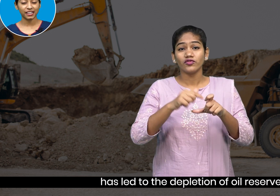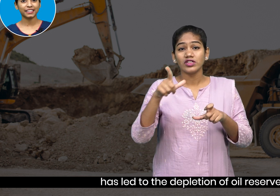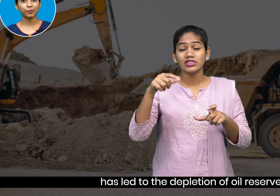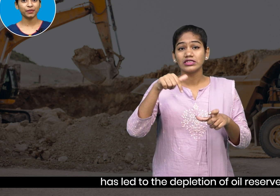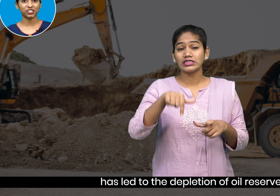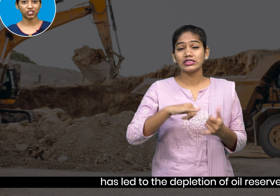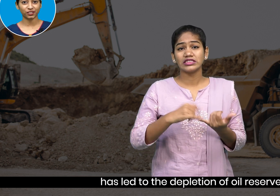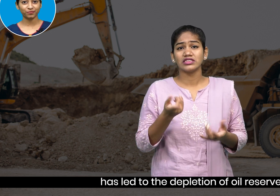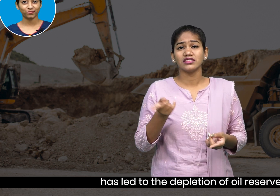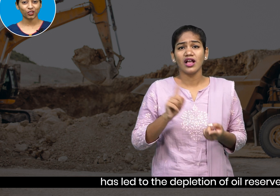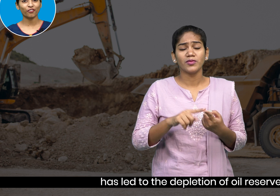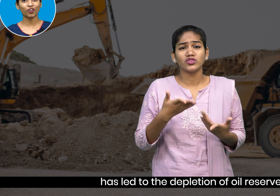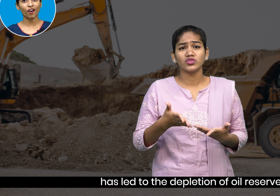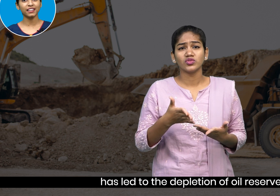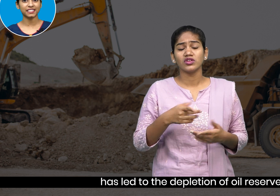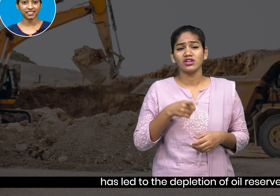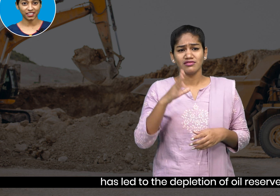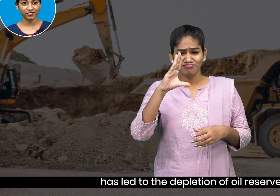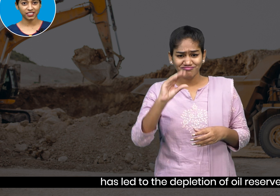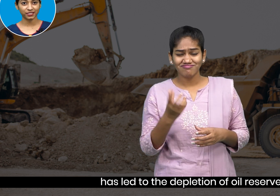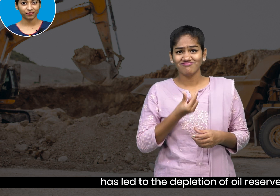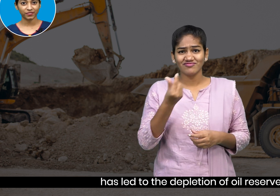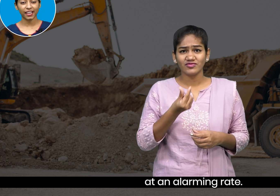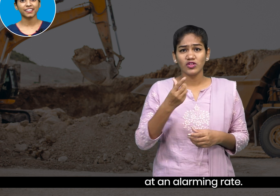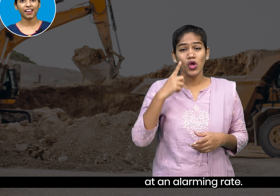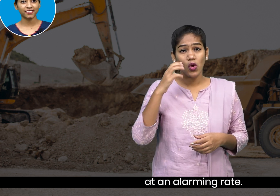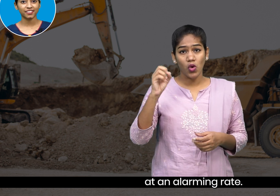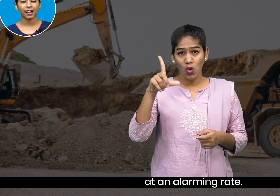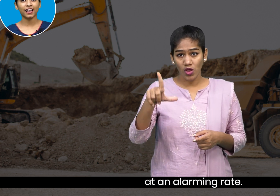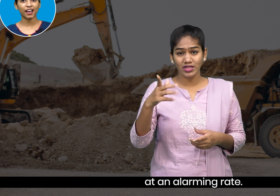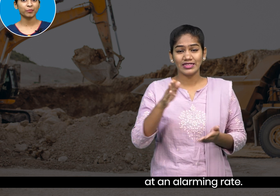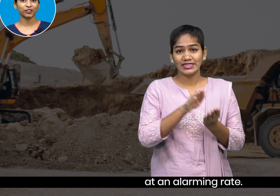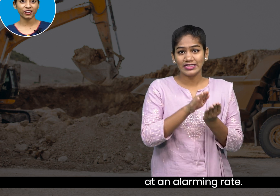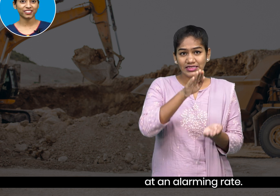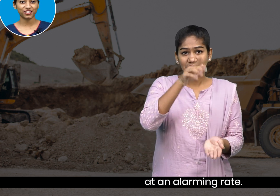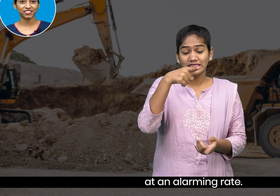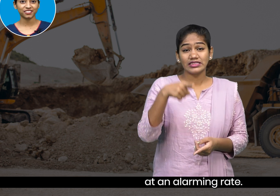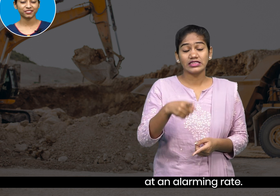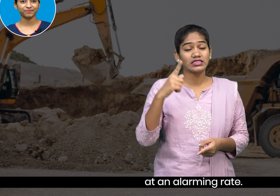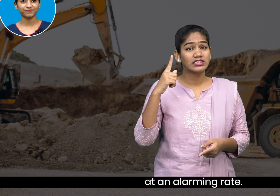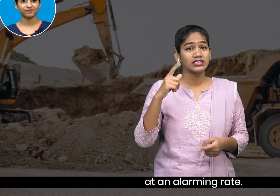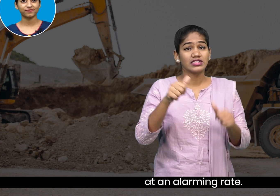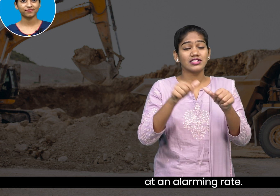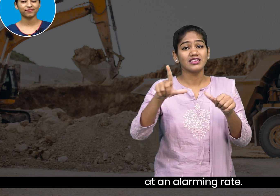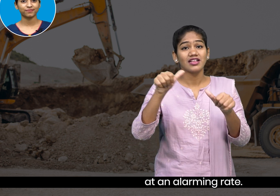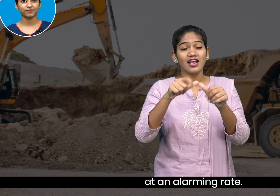the depletion of oil reserves at an alarming rate.